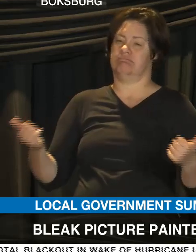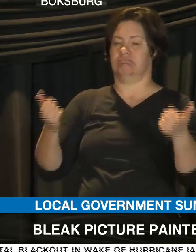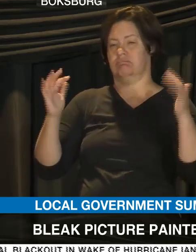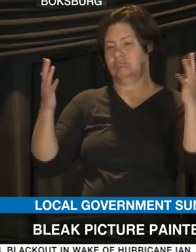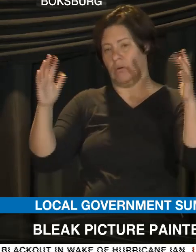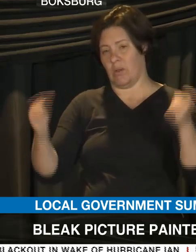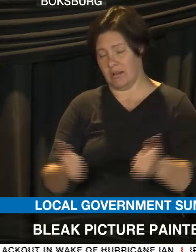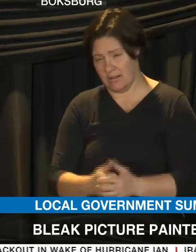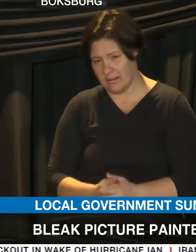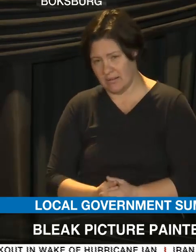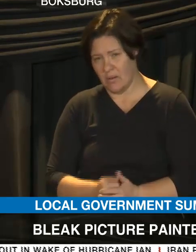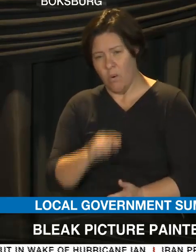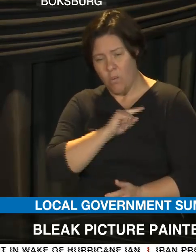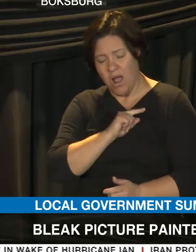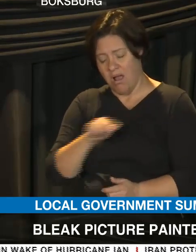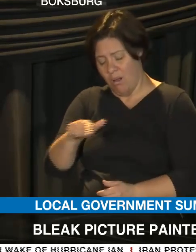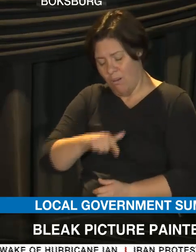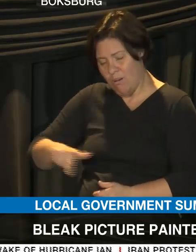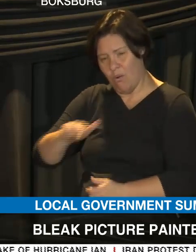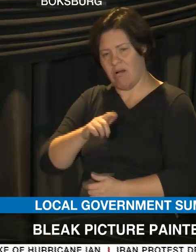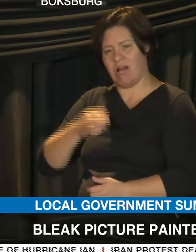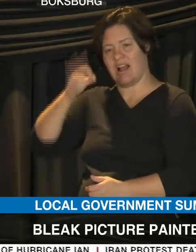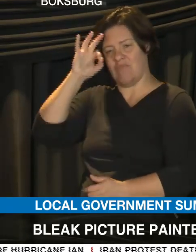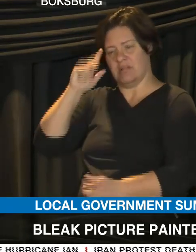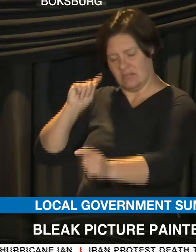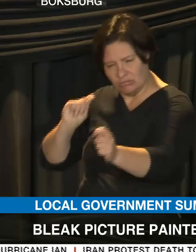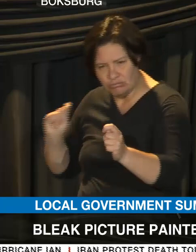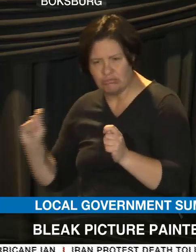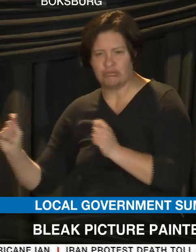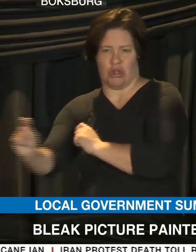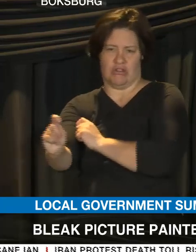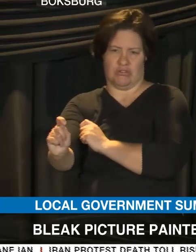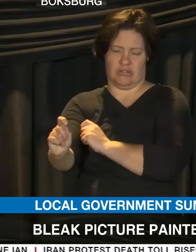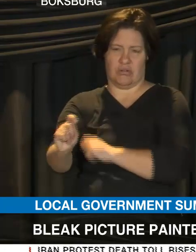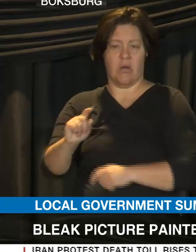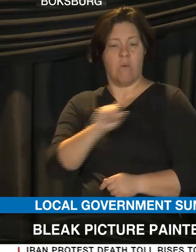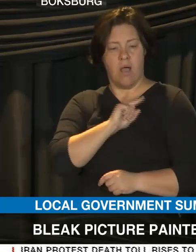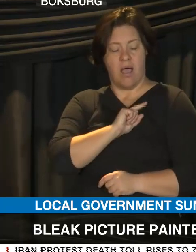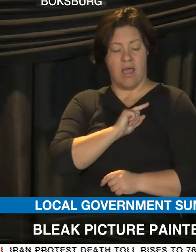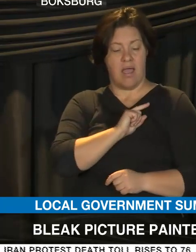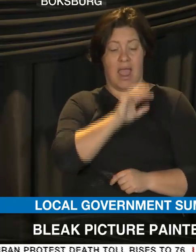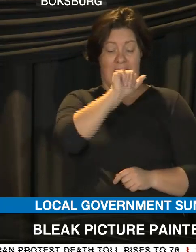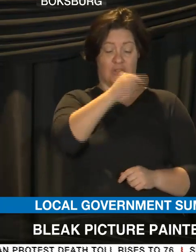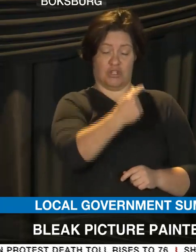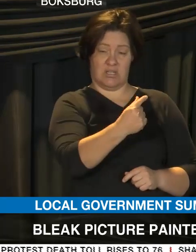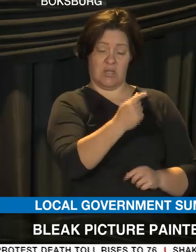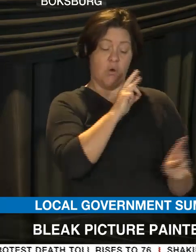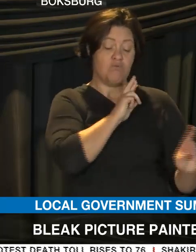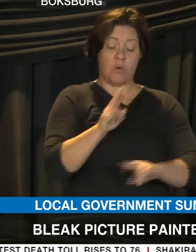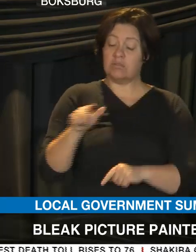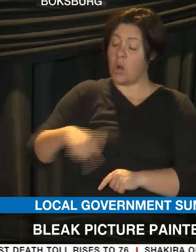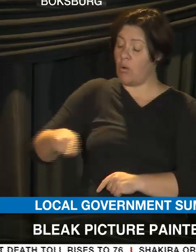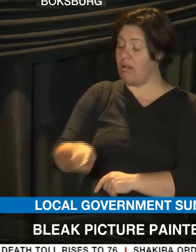local government and turn it around so that when the Auditor General reports about our